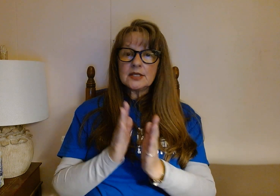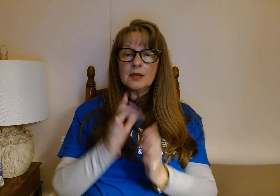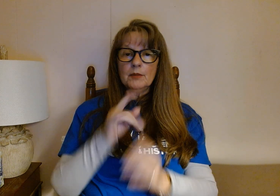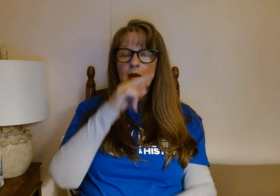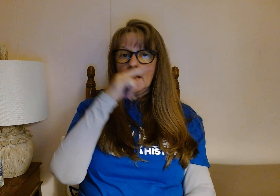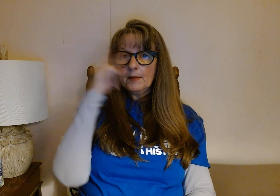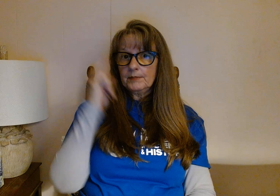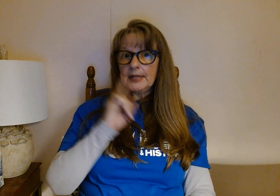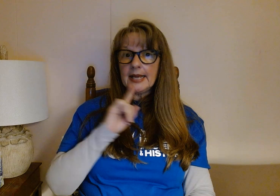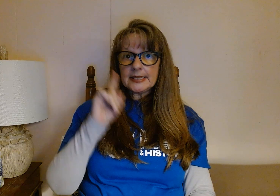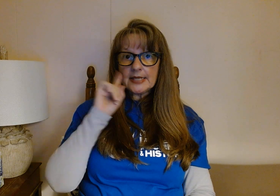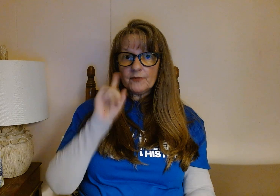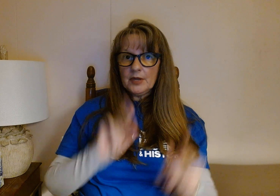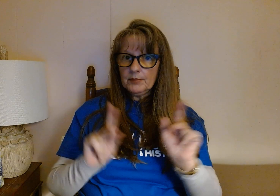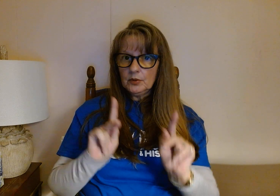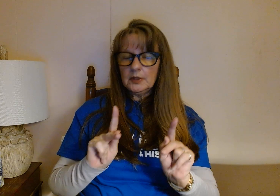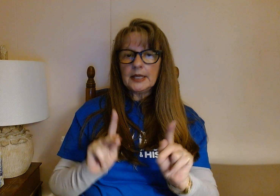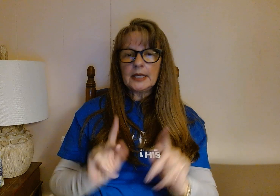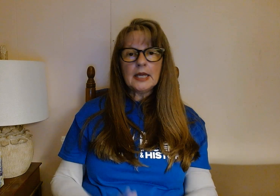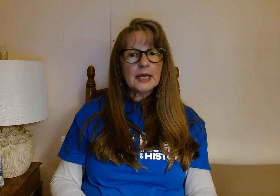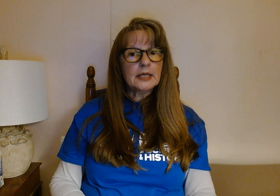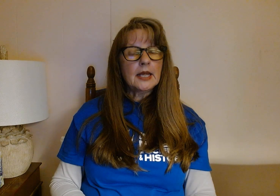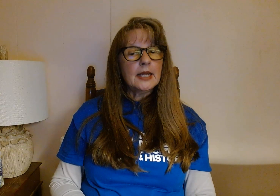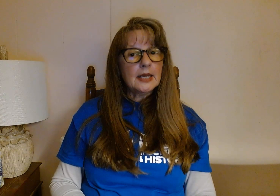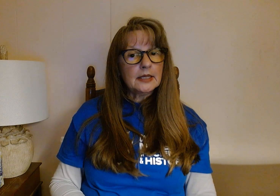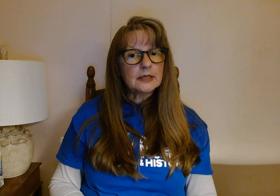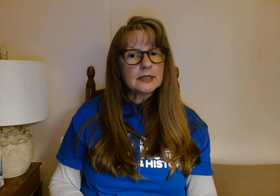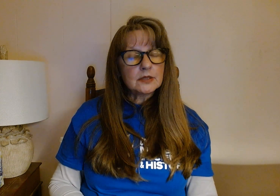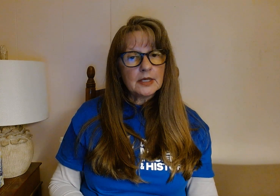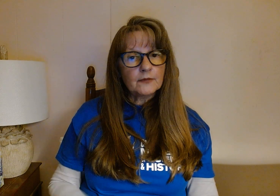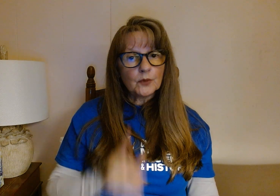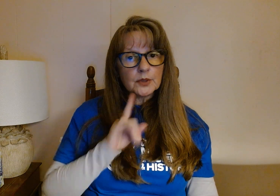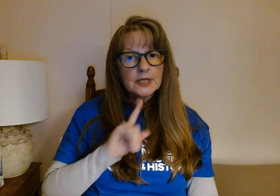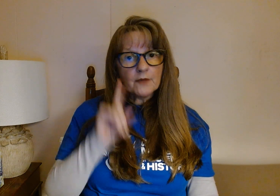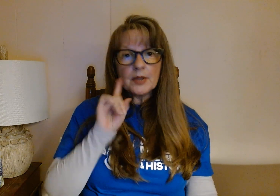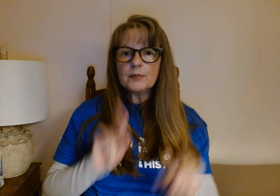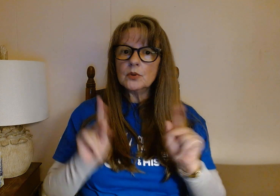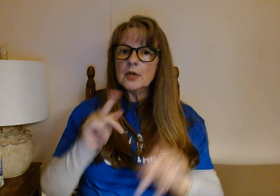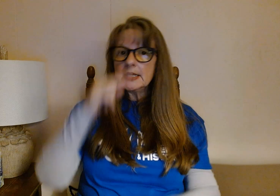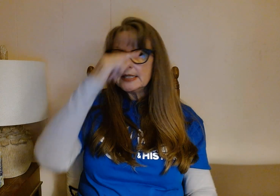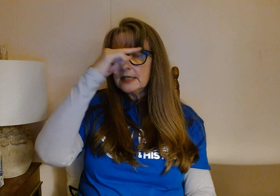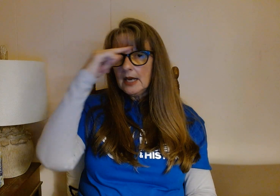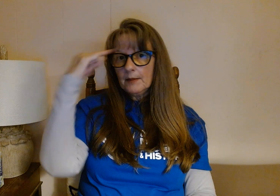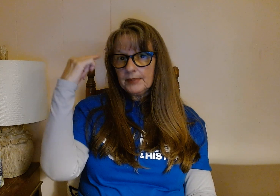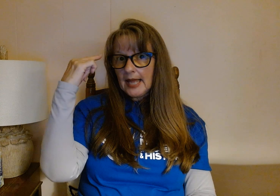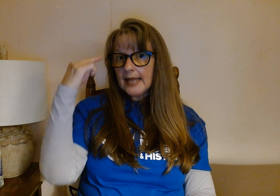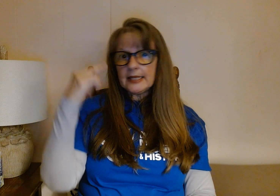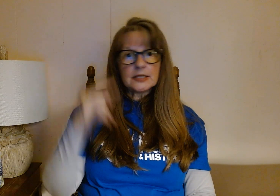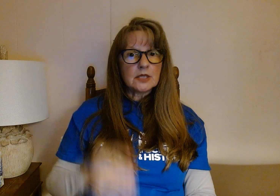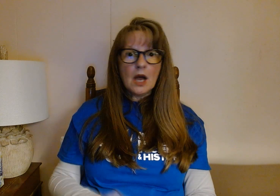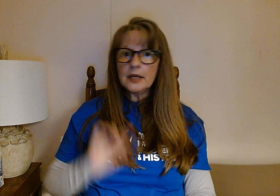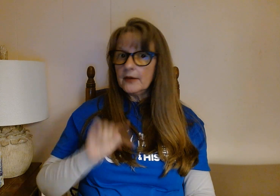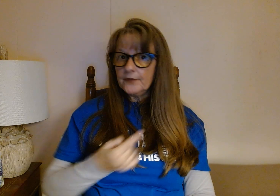some black deaf people, and again, and for deaf people, black is not